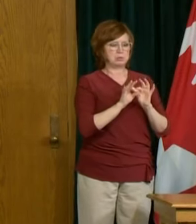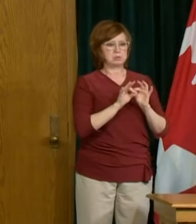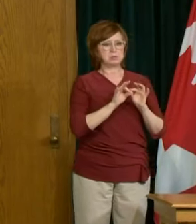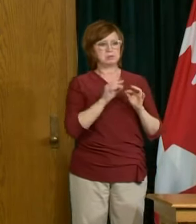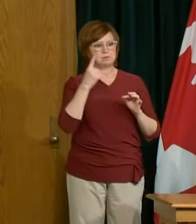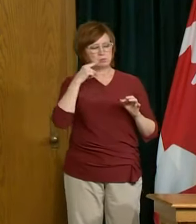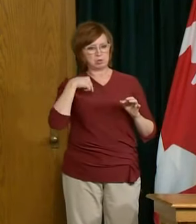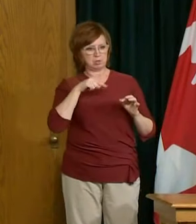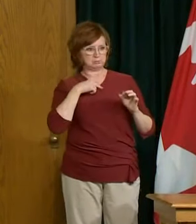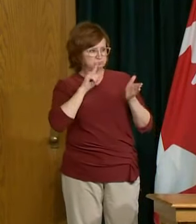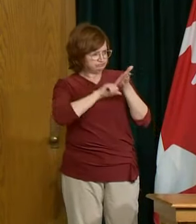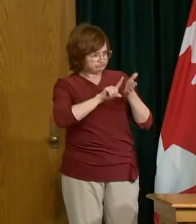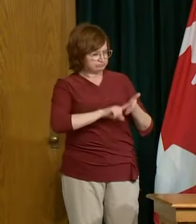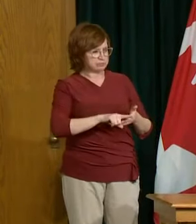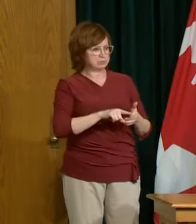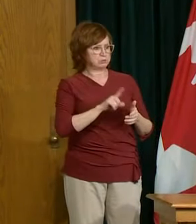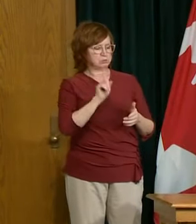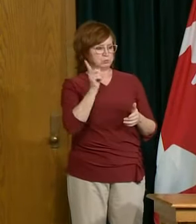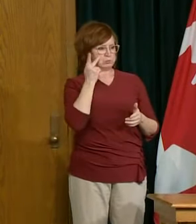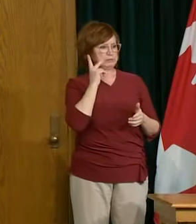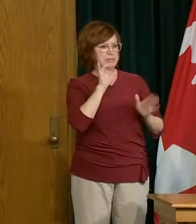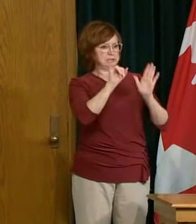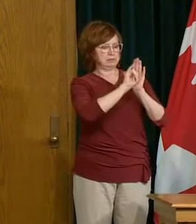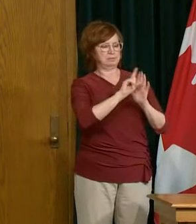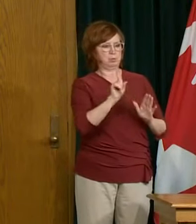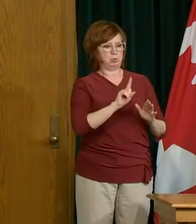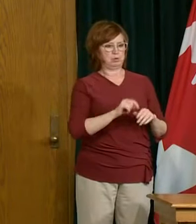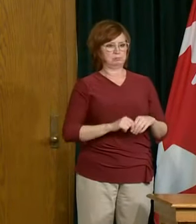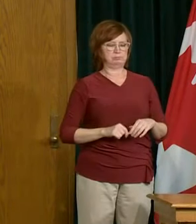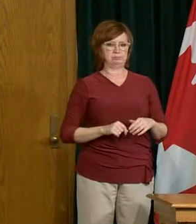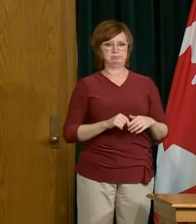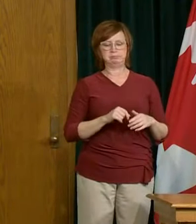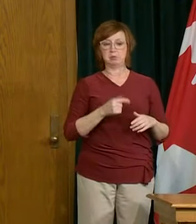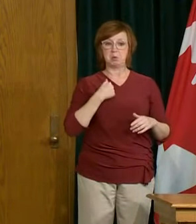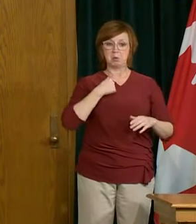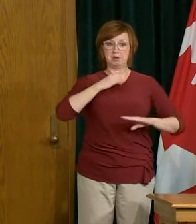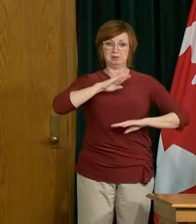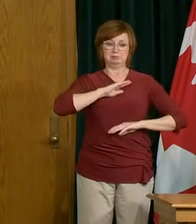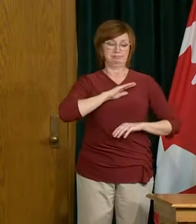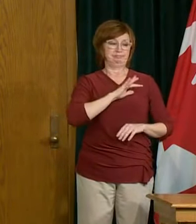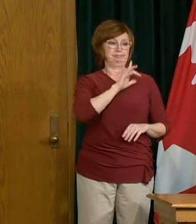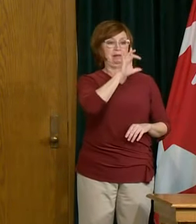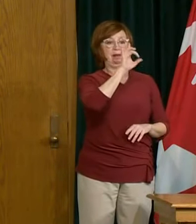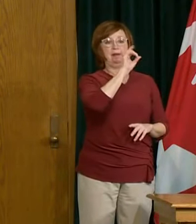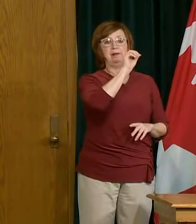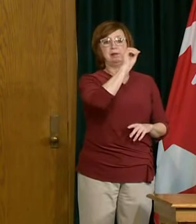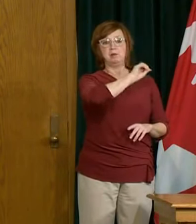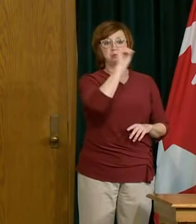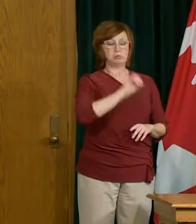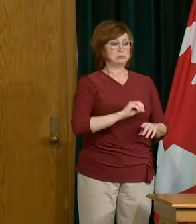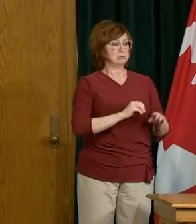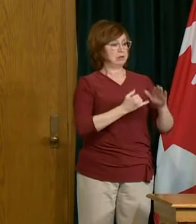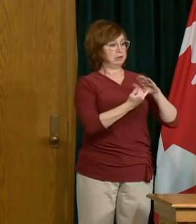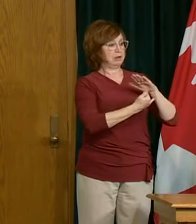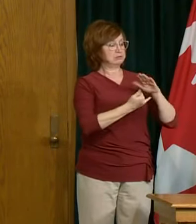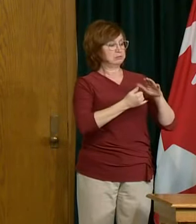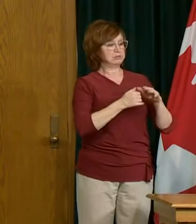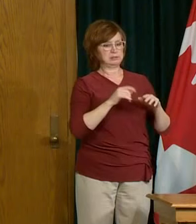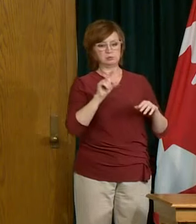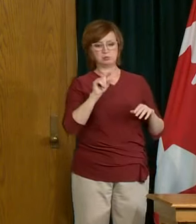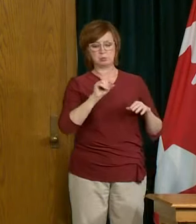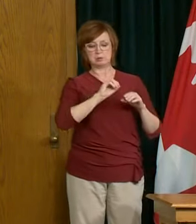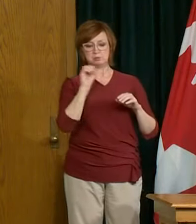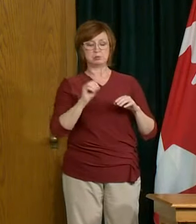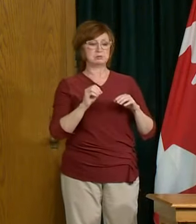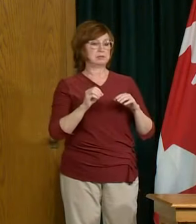in the community, that it's not just good enough if 3/4 or 80% of the community is self-isolating and